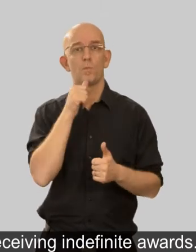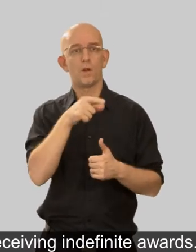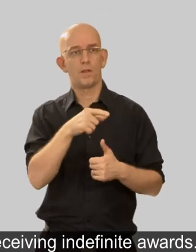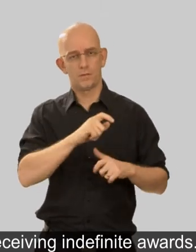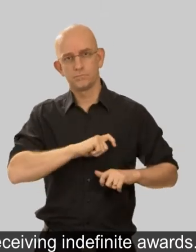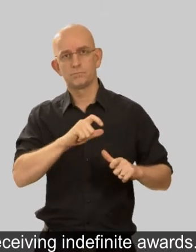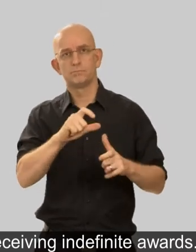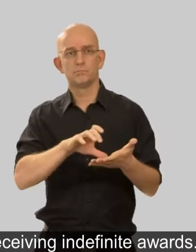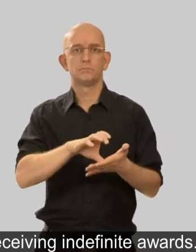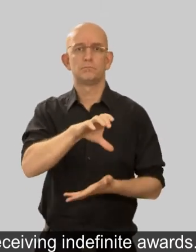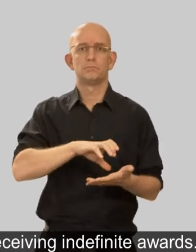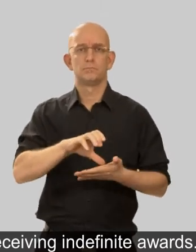awards.